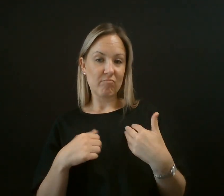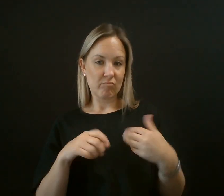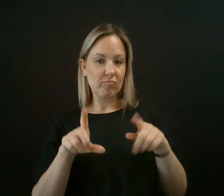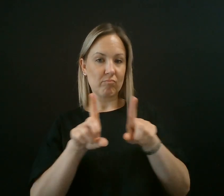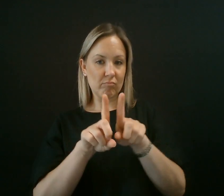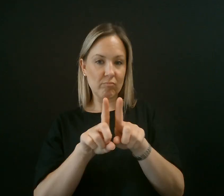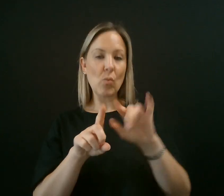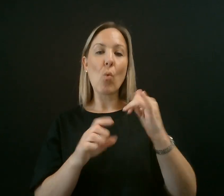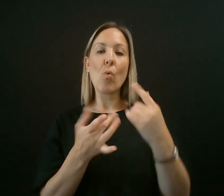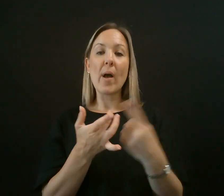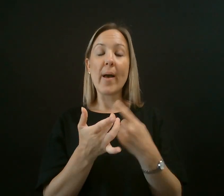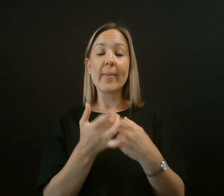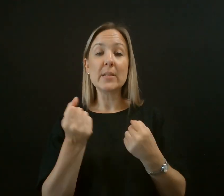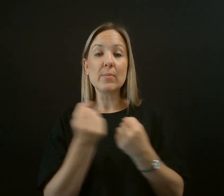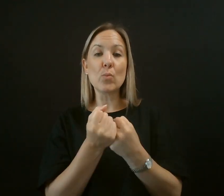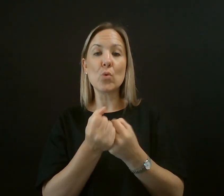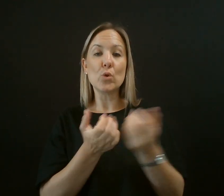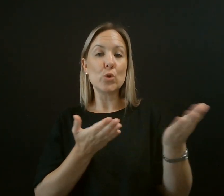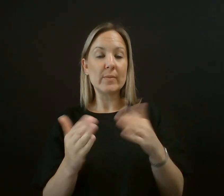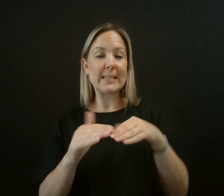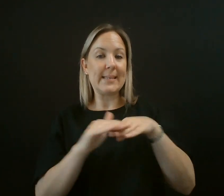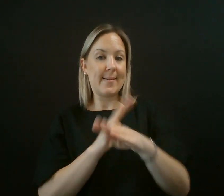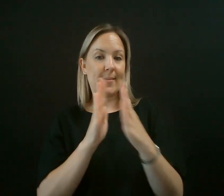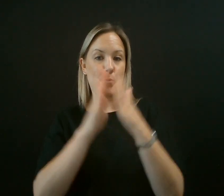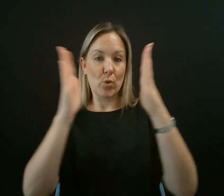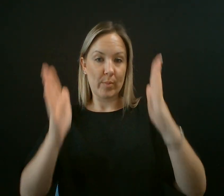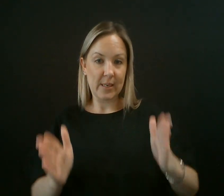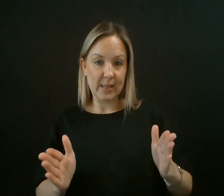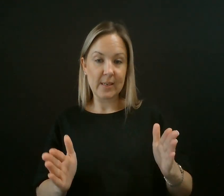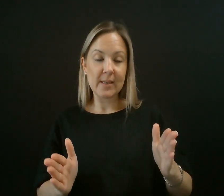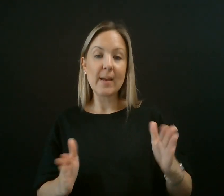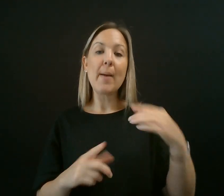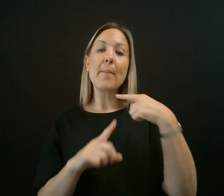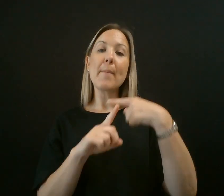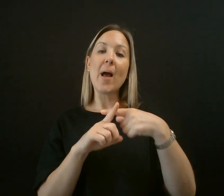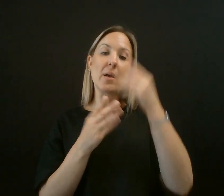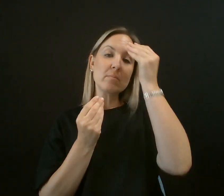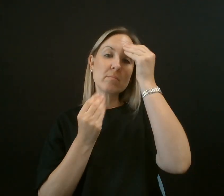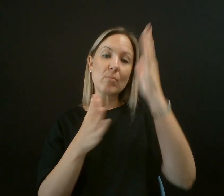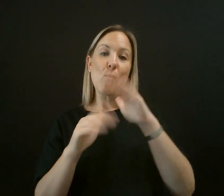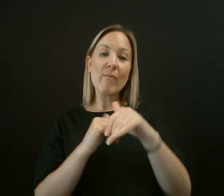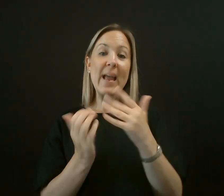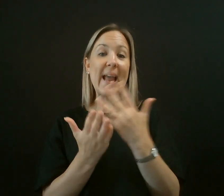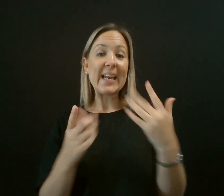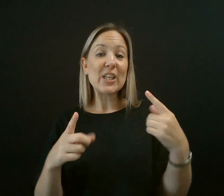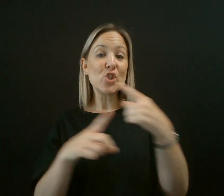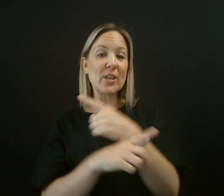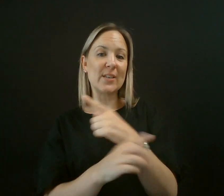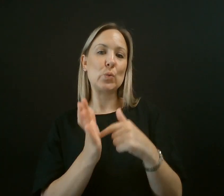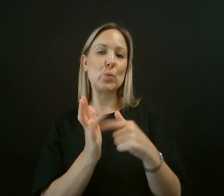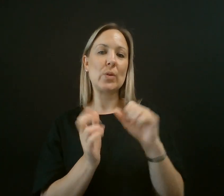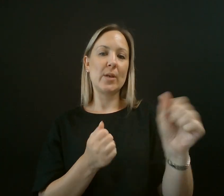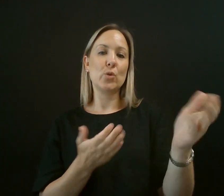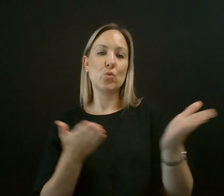support services in the property, and advise of any changes to the providers.